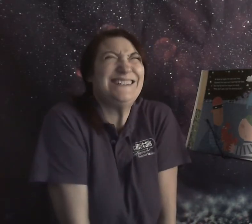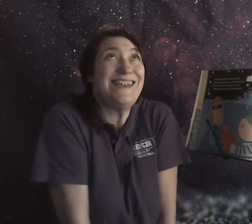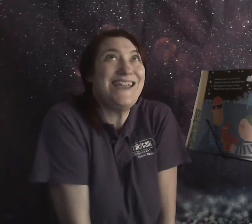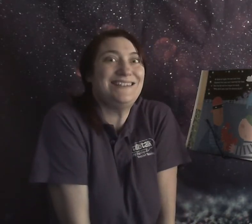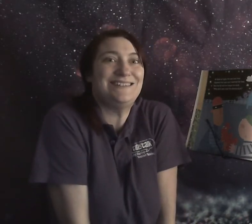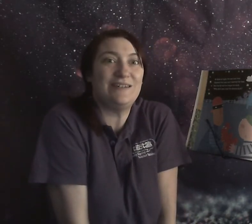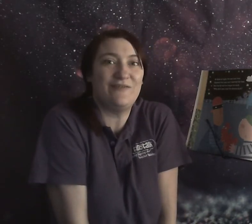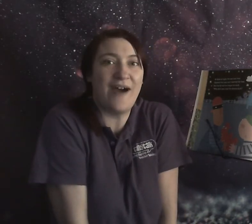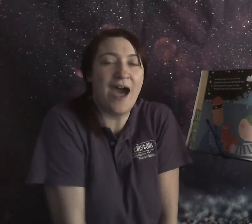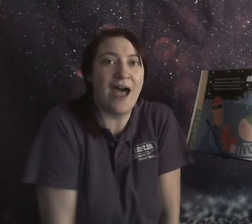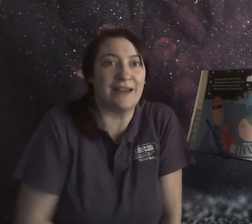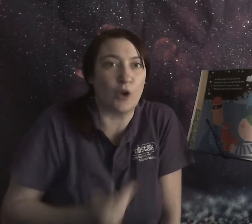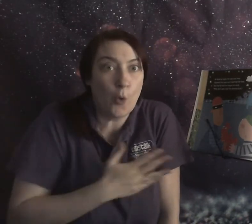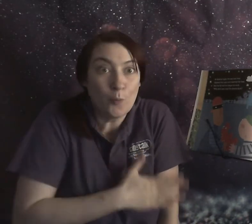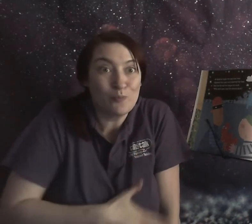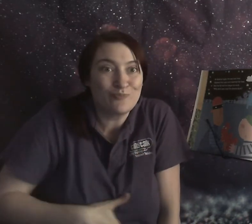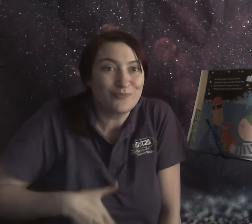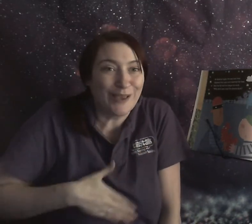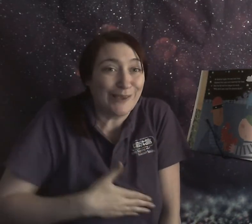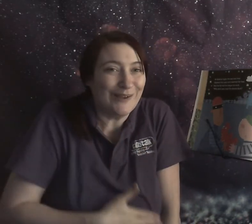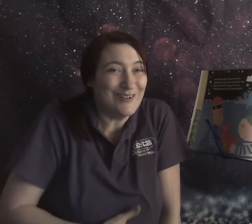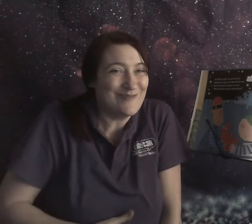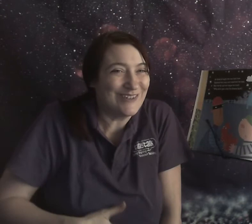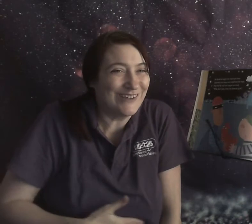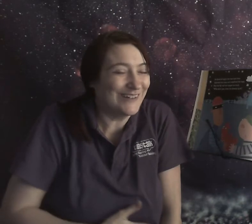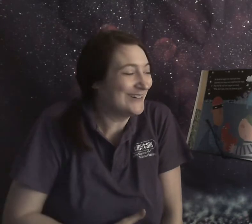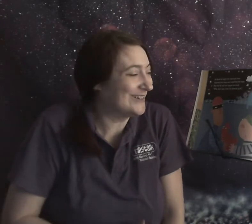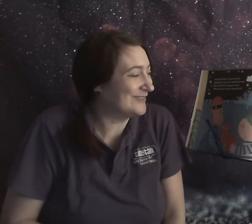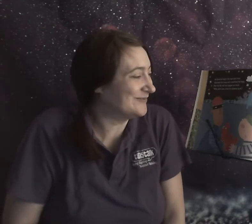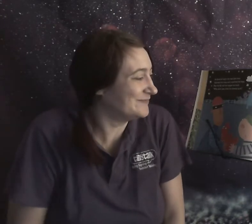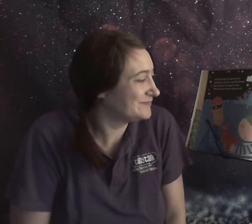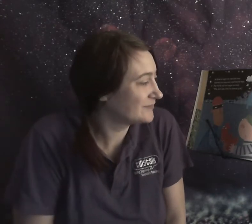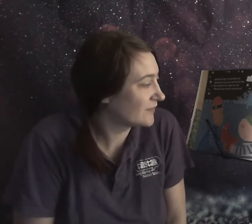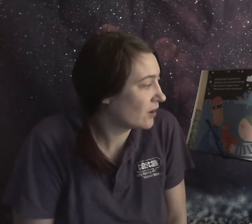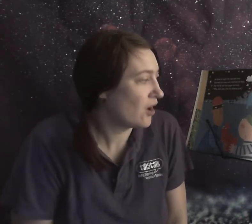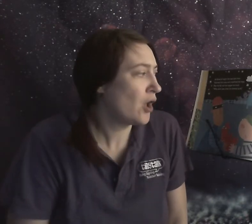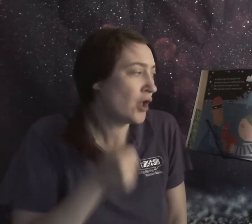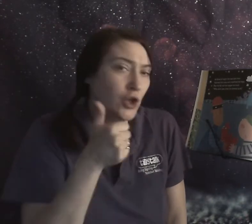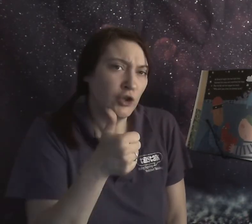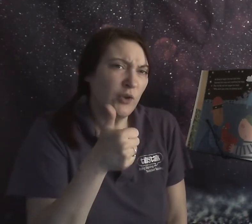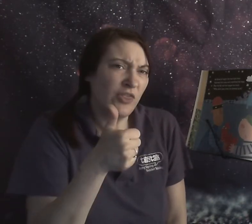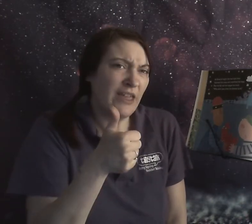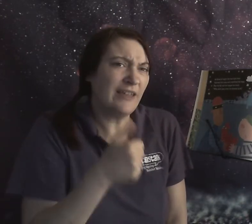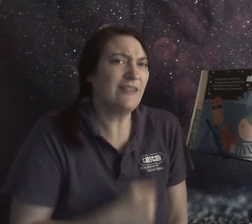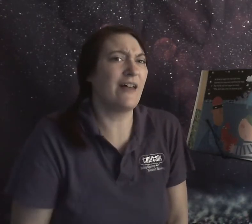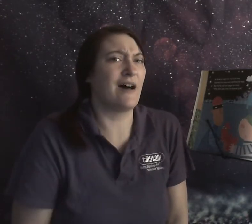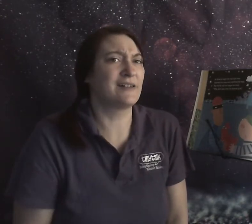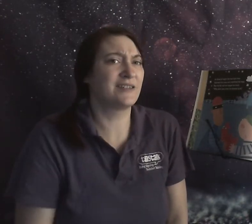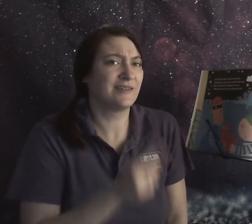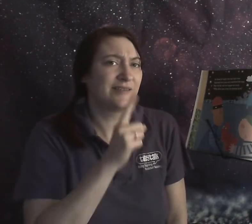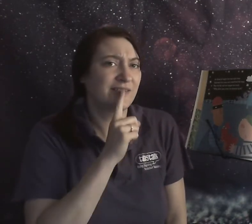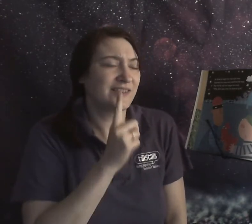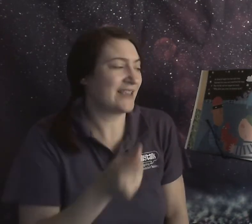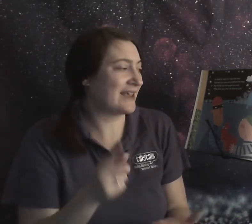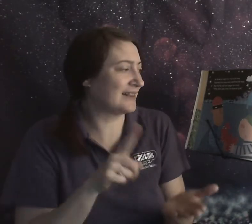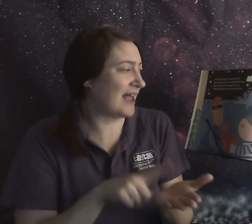taste divine. Yum, yum. Good thinking that, said Lanky